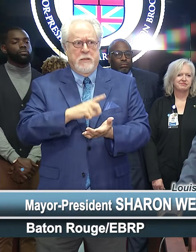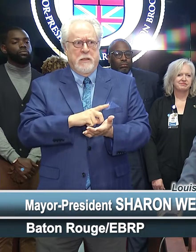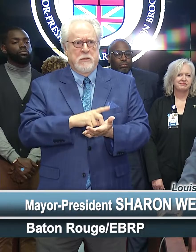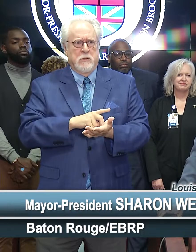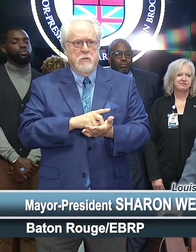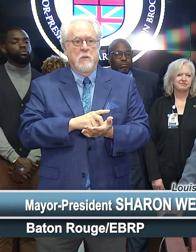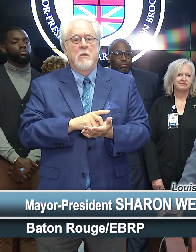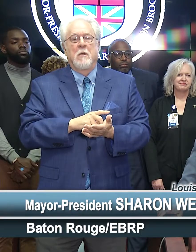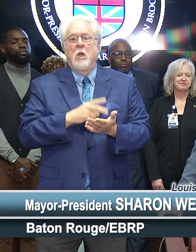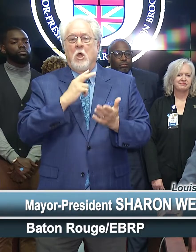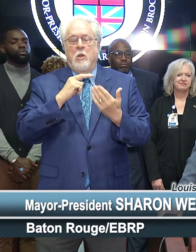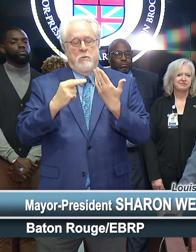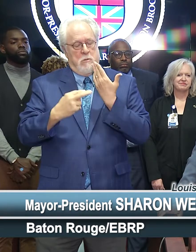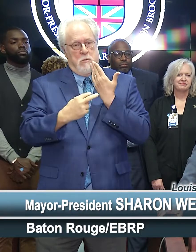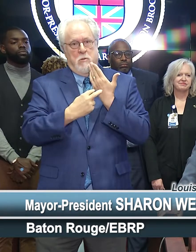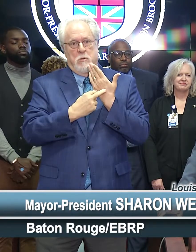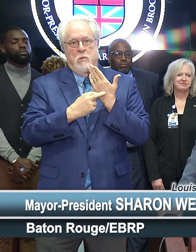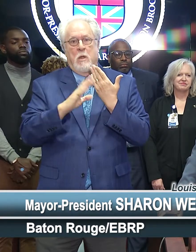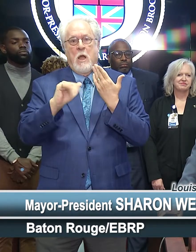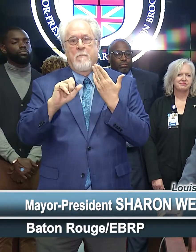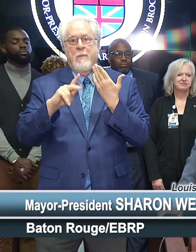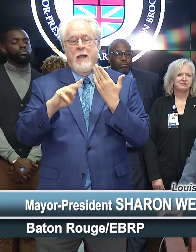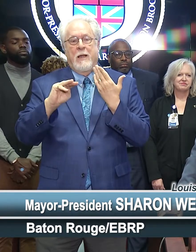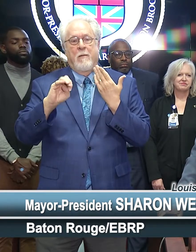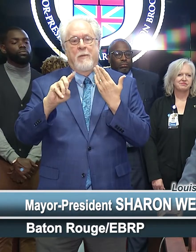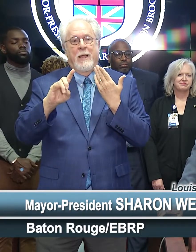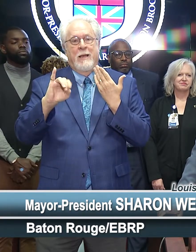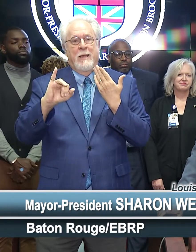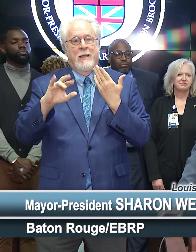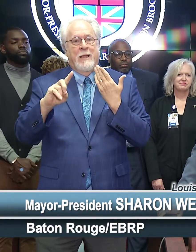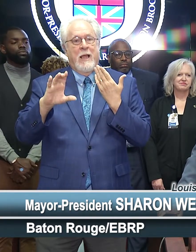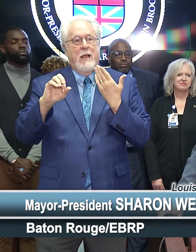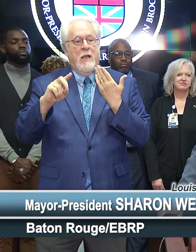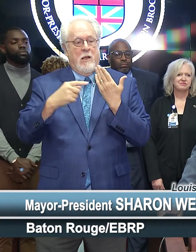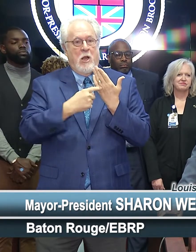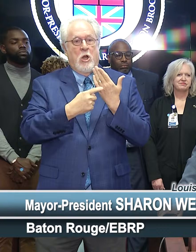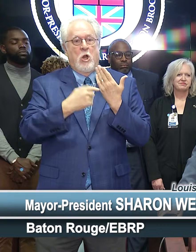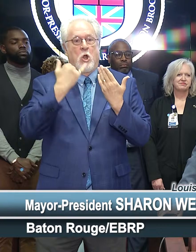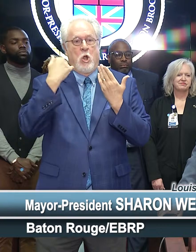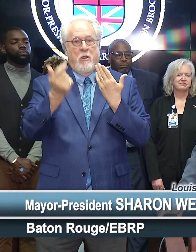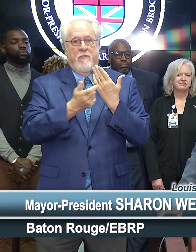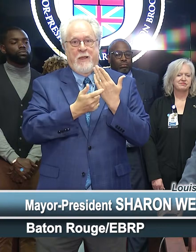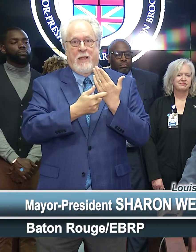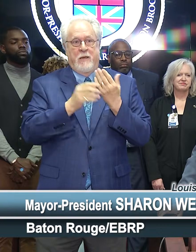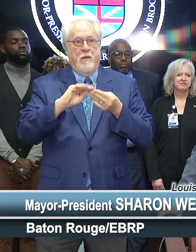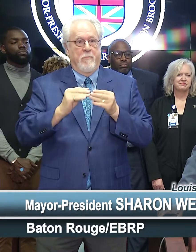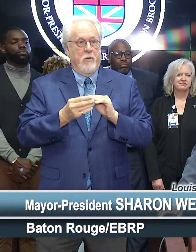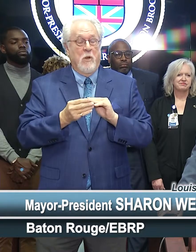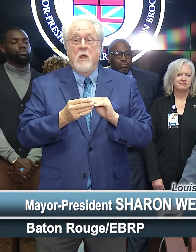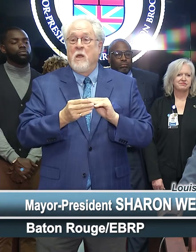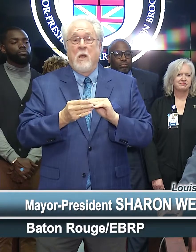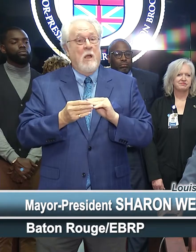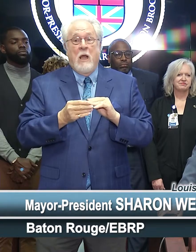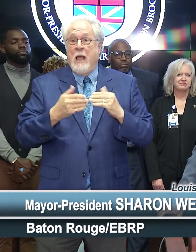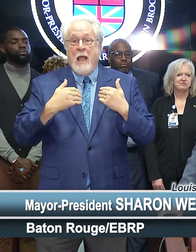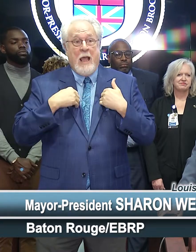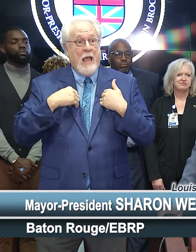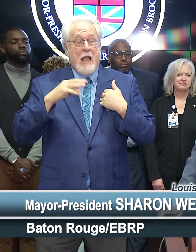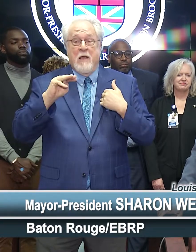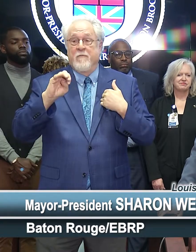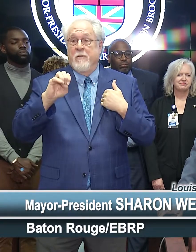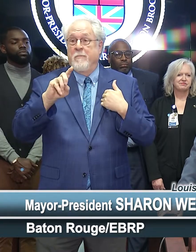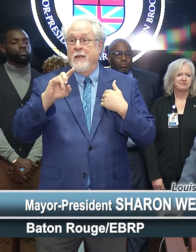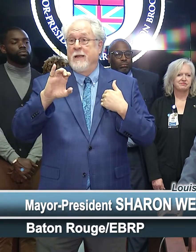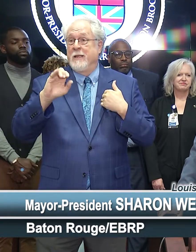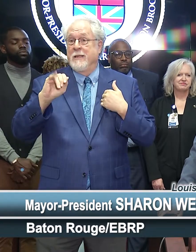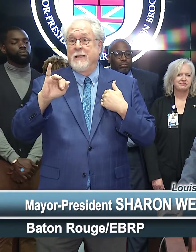is, look at the back of your Medicaid card and call the number there. If you don't have a Medicaid